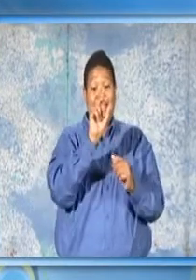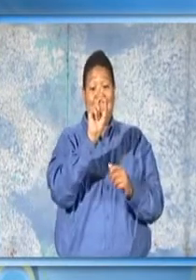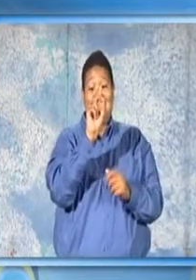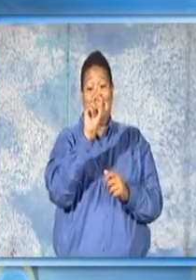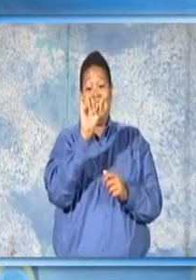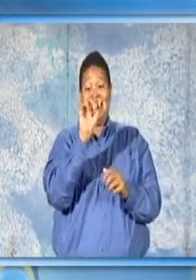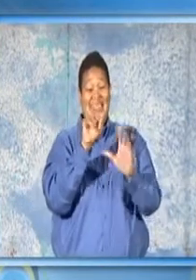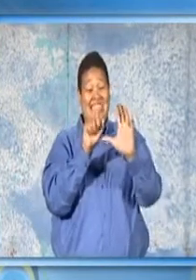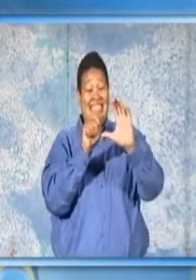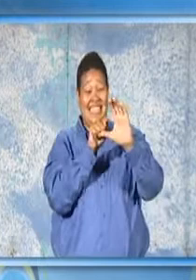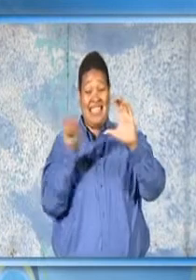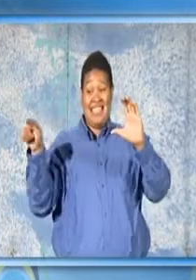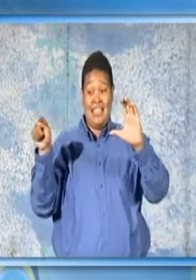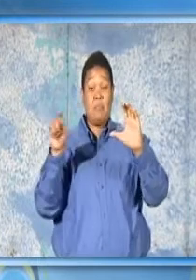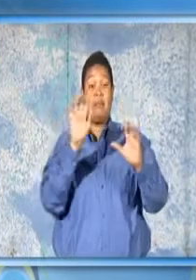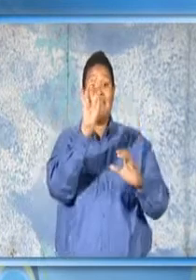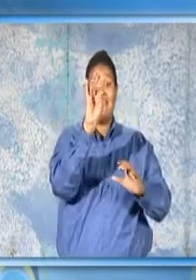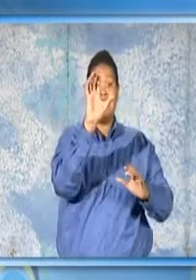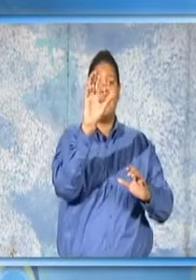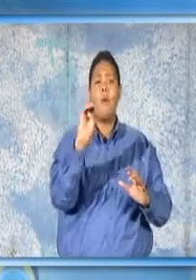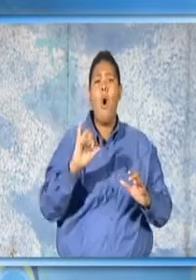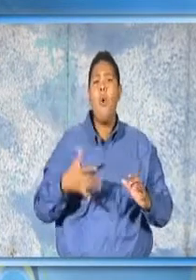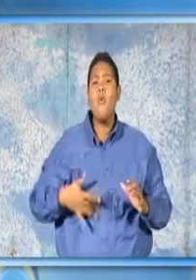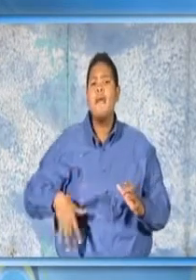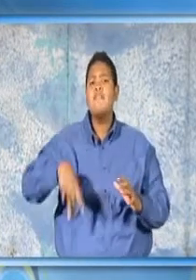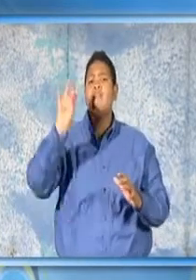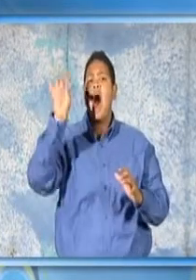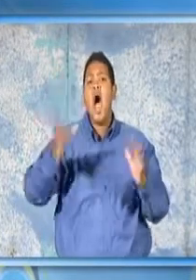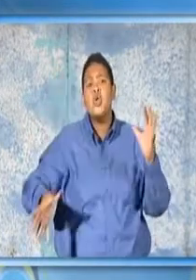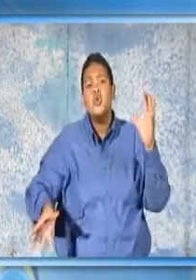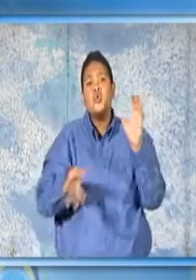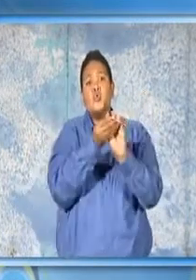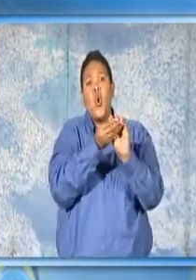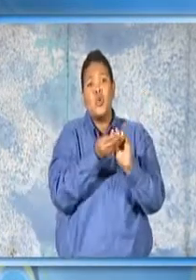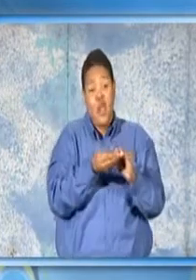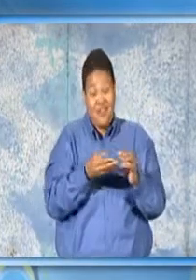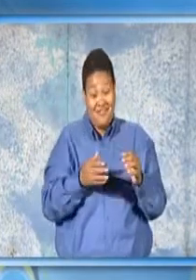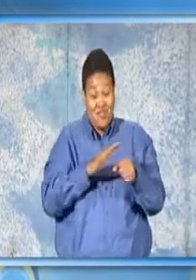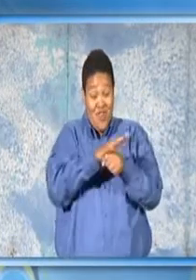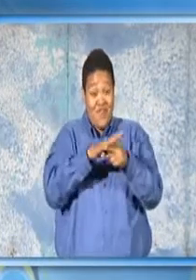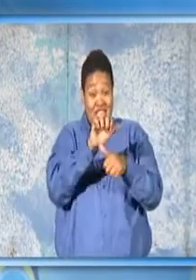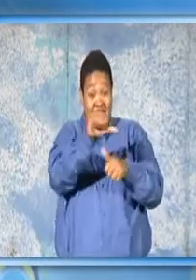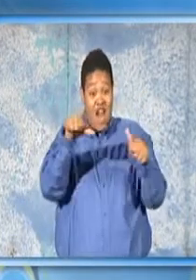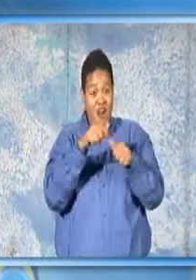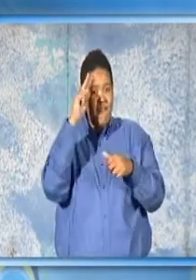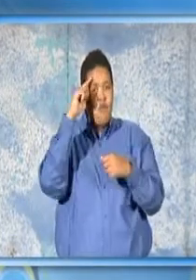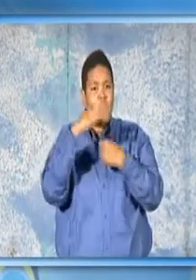centimeters, how would we find the total surface area of the skin of the orange?